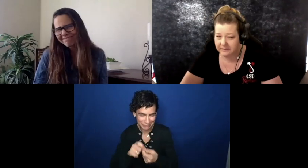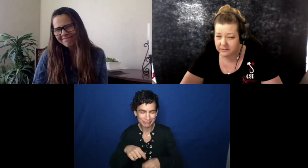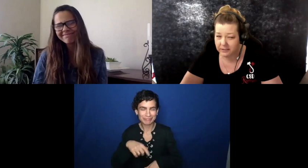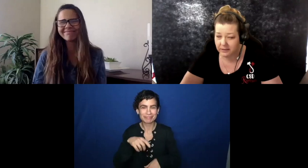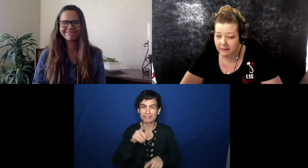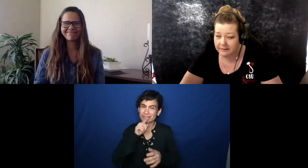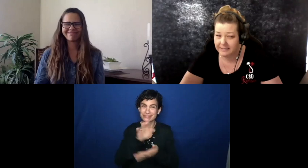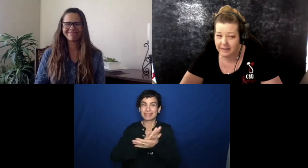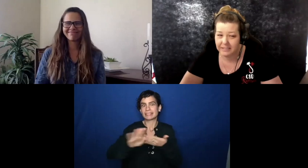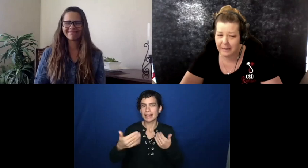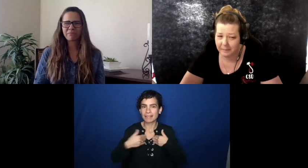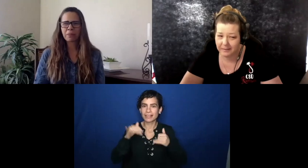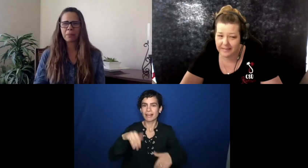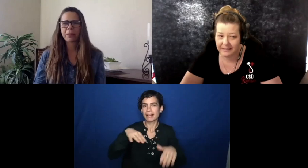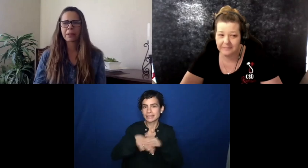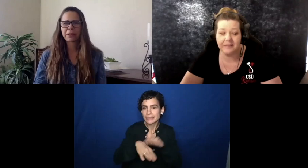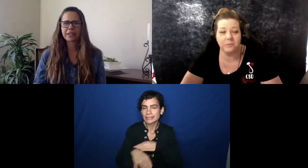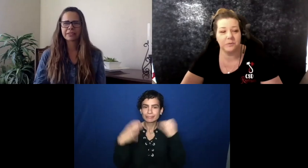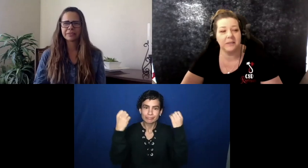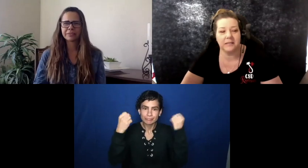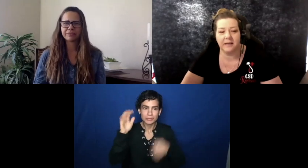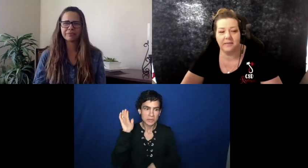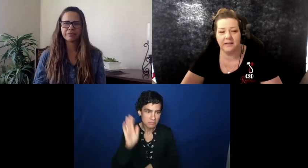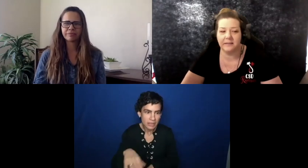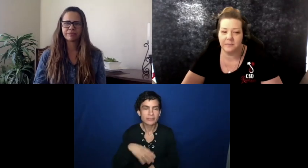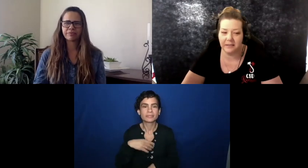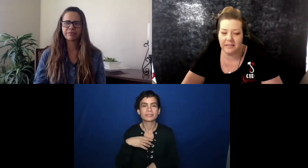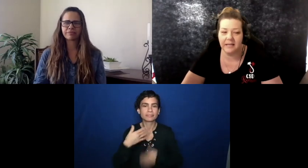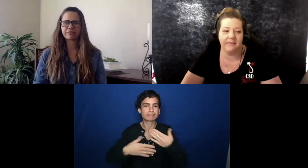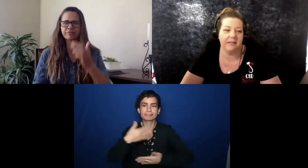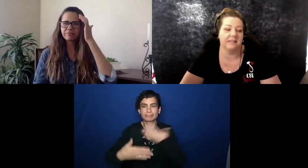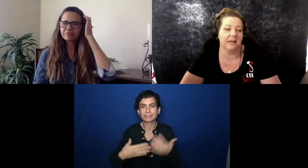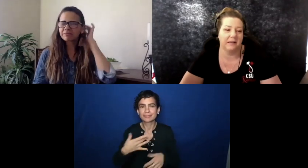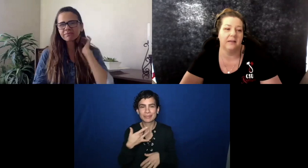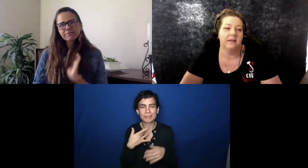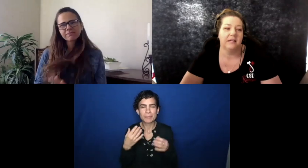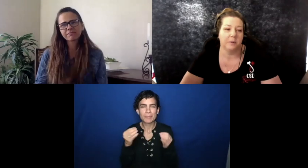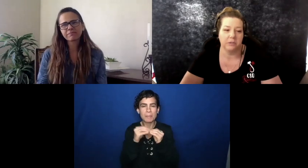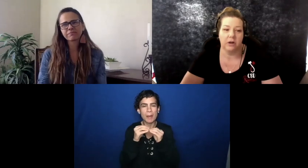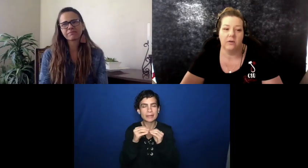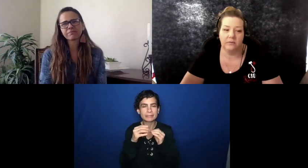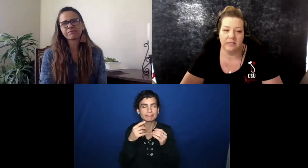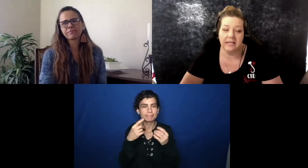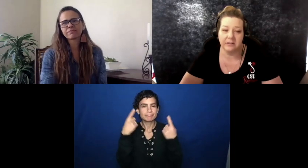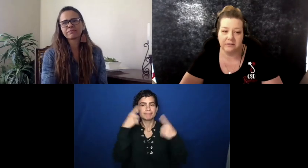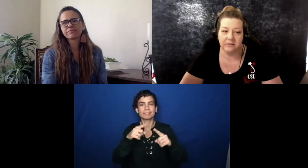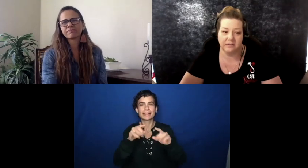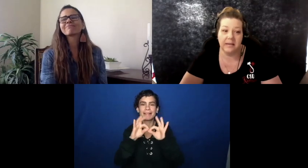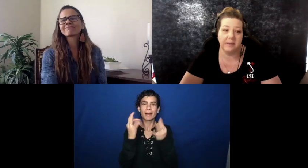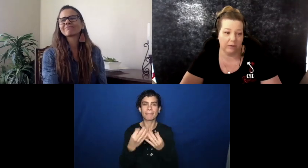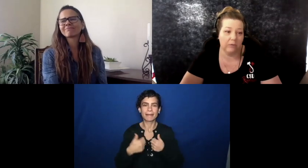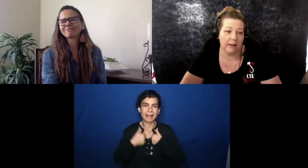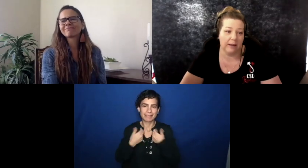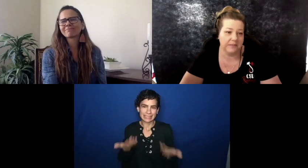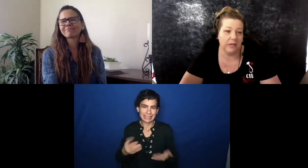believe, started around the same age. I can't remember exactly, but it was really nice to have that accessibility and having that sign exposure the entire time